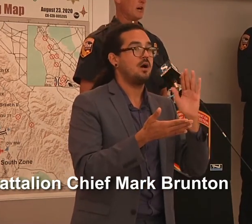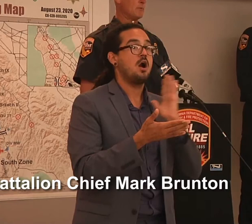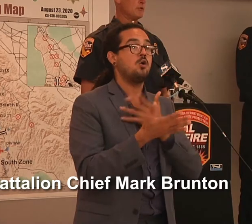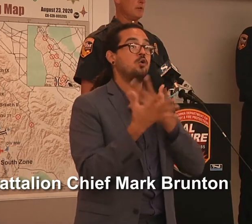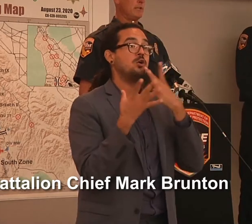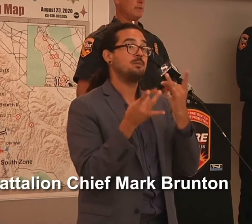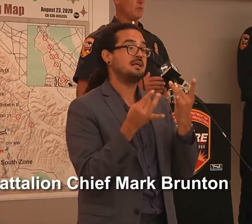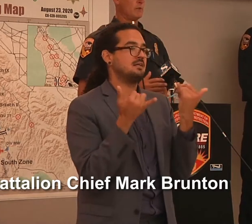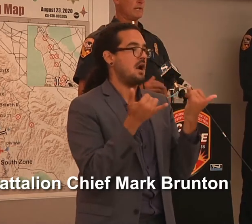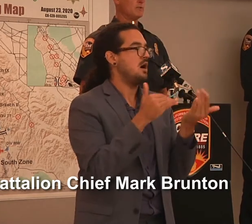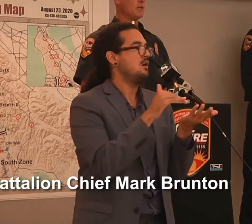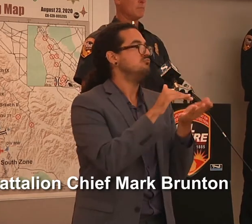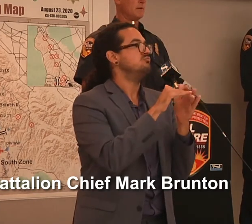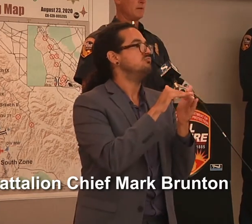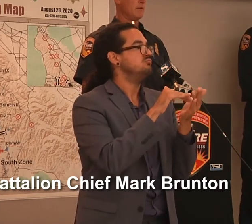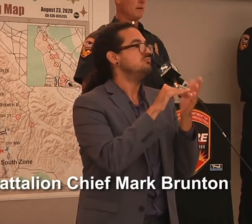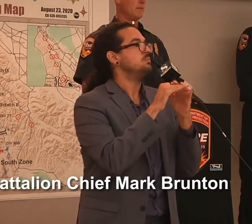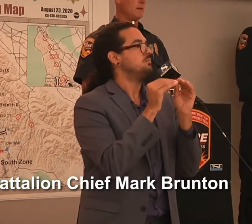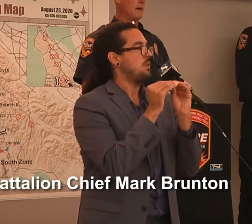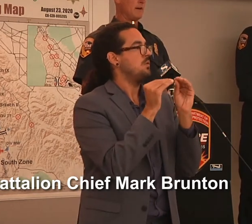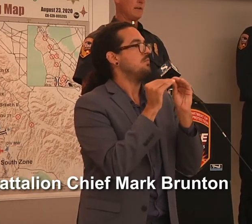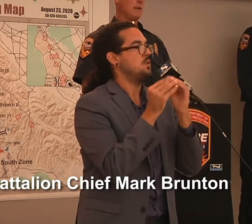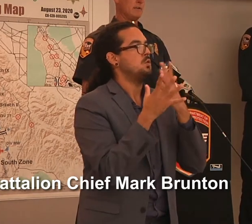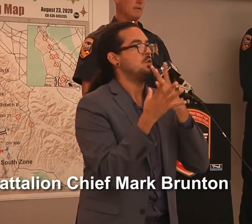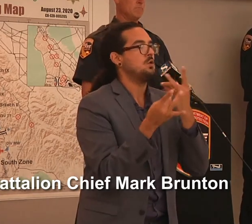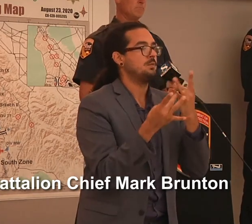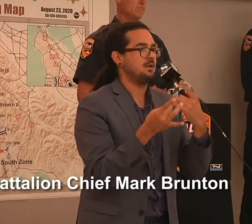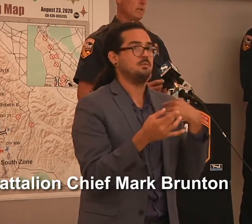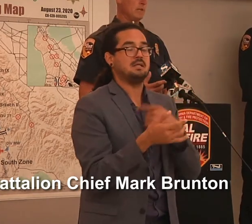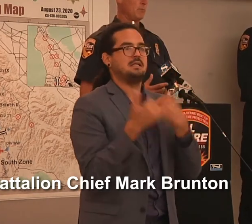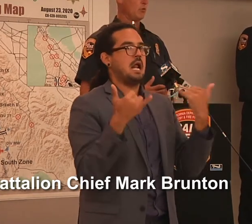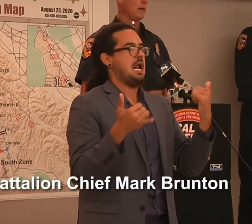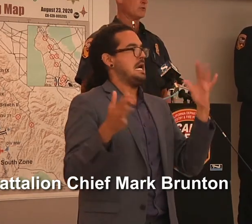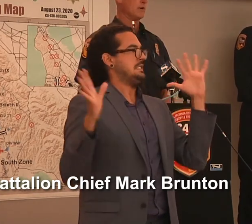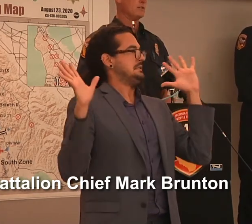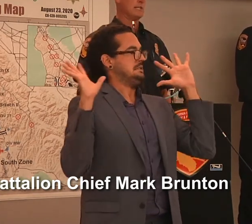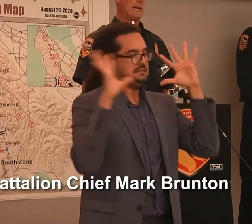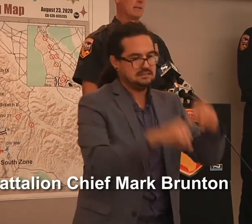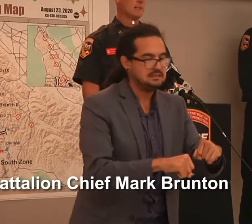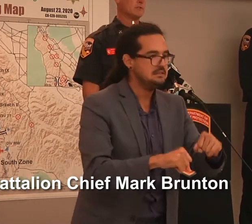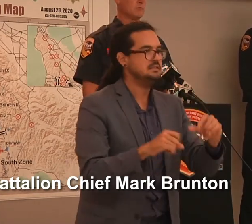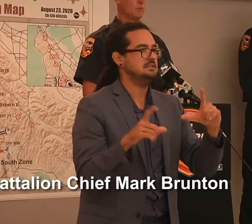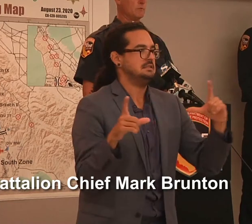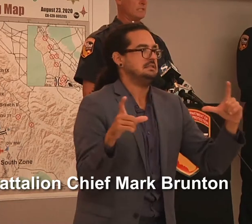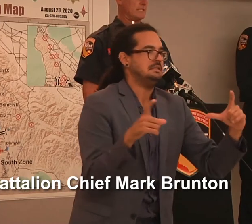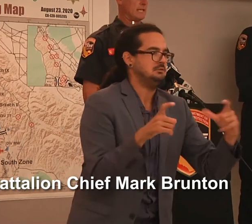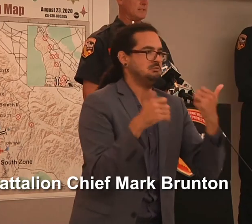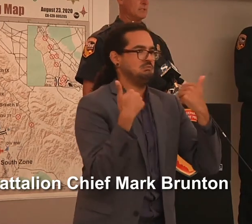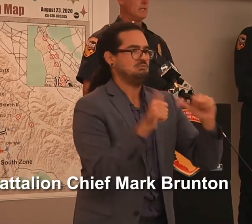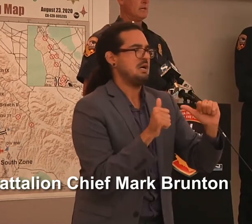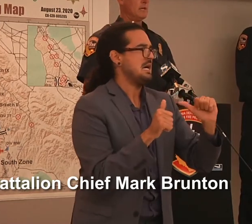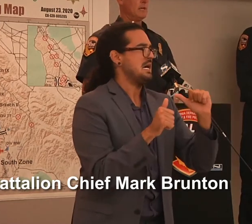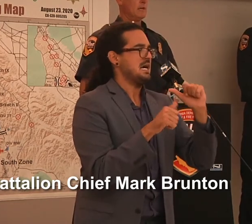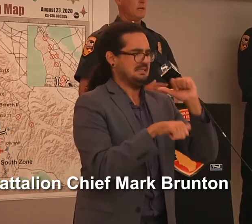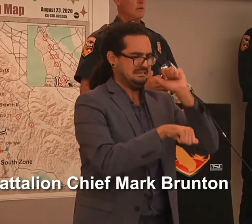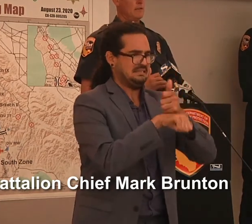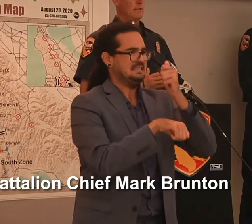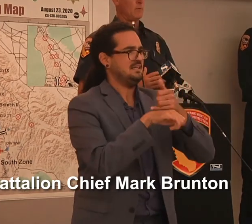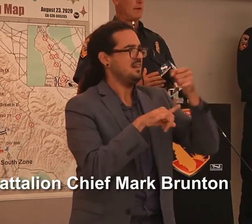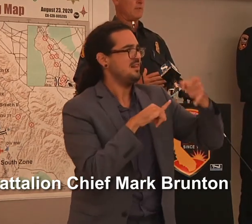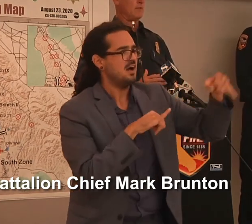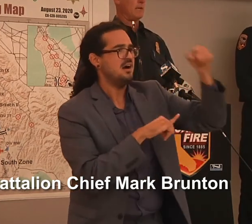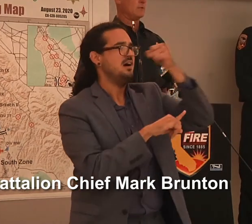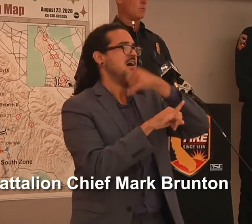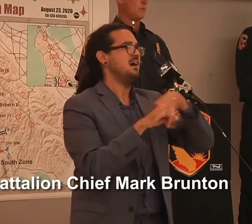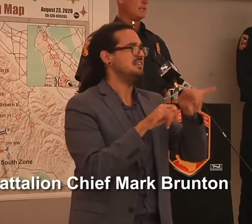gave us an opportunity to really jump in on the fire and employ our strategy and tactics with some success.